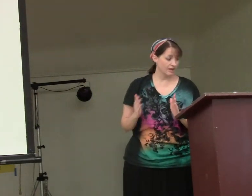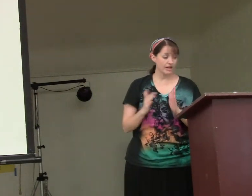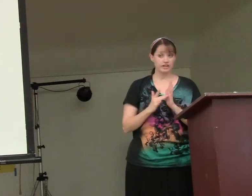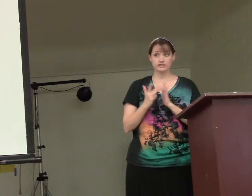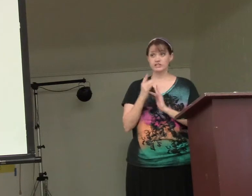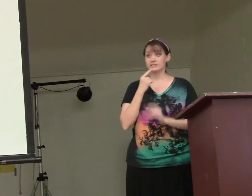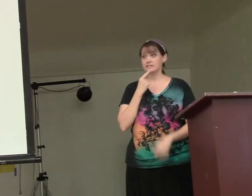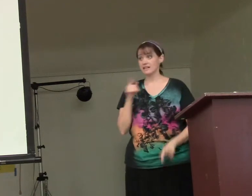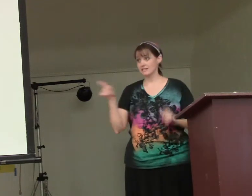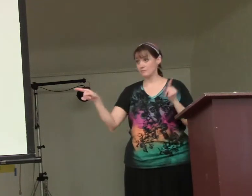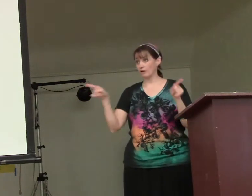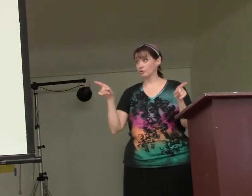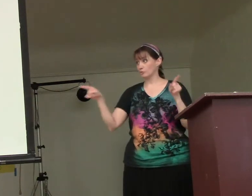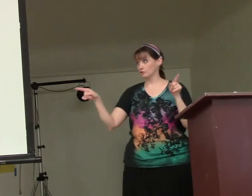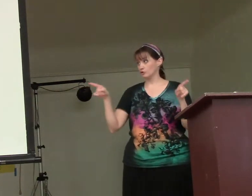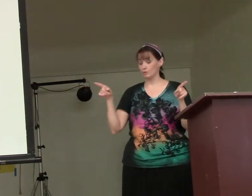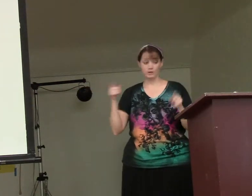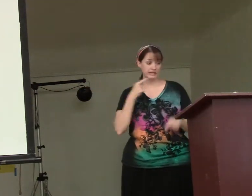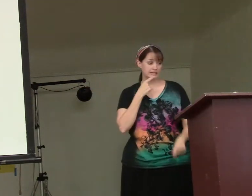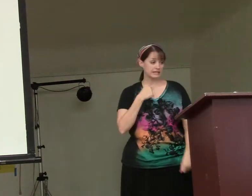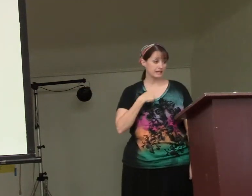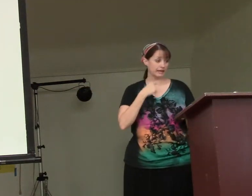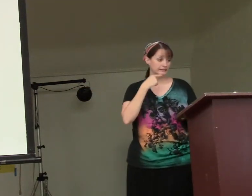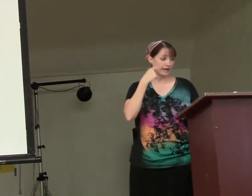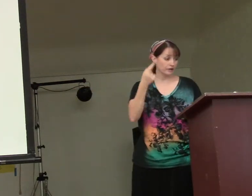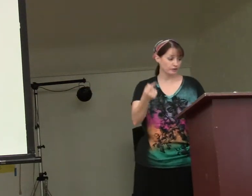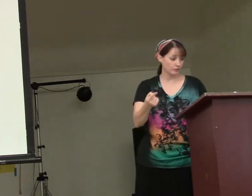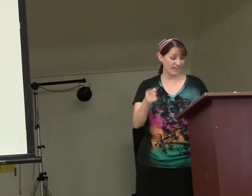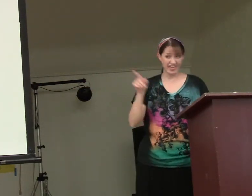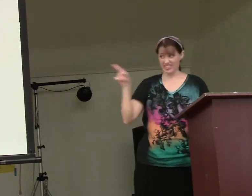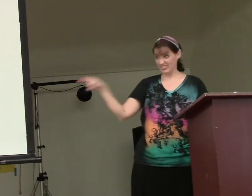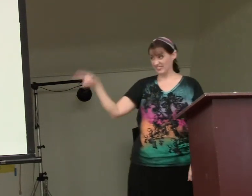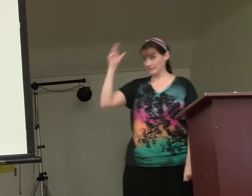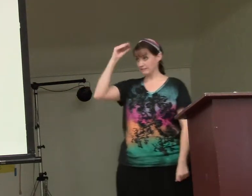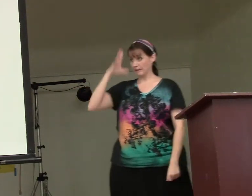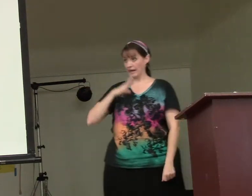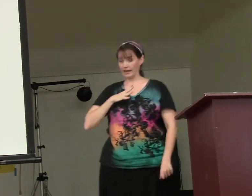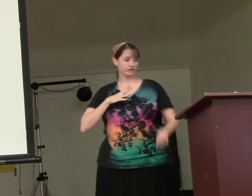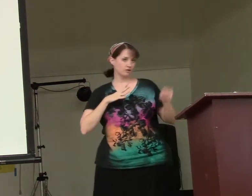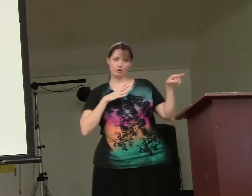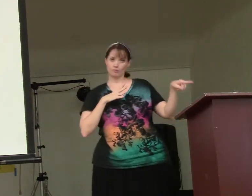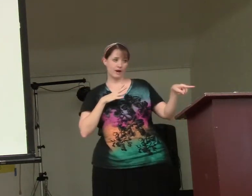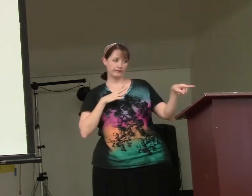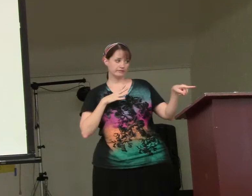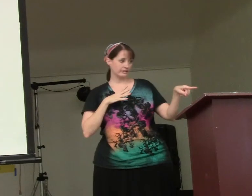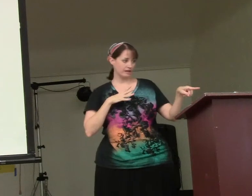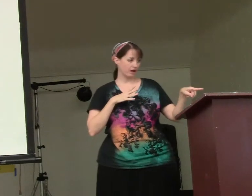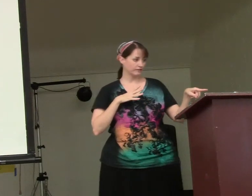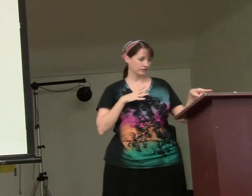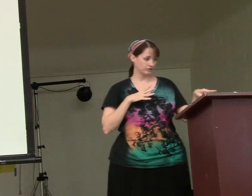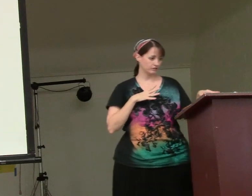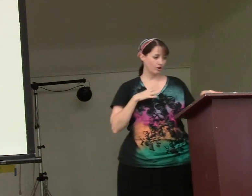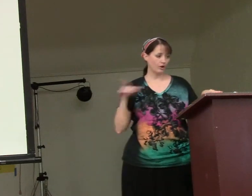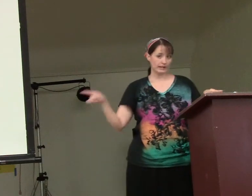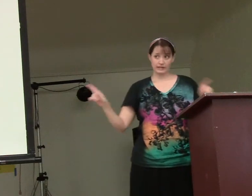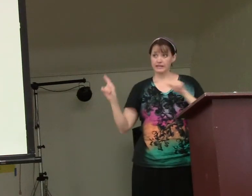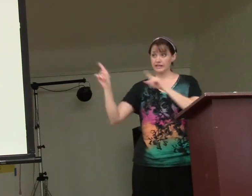sinner. And Jesus says about those two, he says, I tell you, this man, rather than the other, he